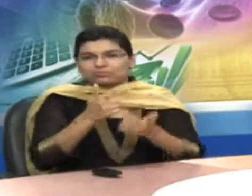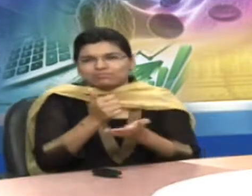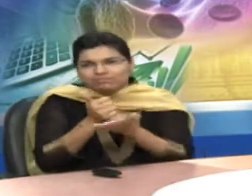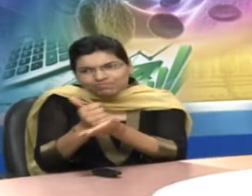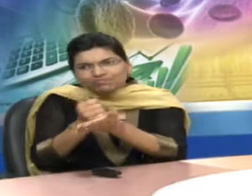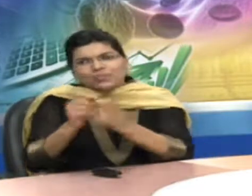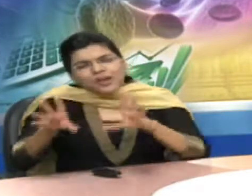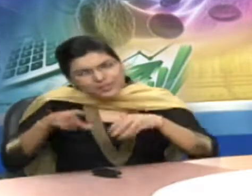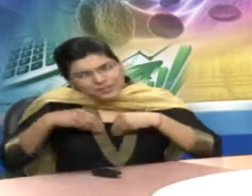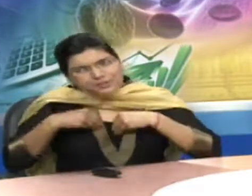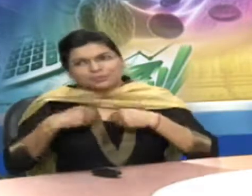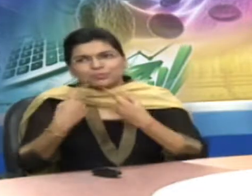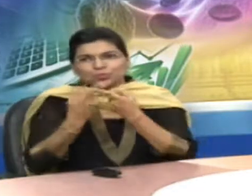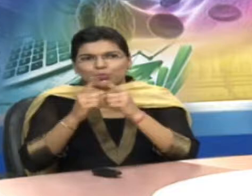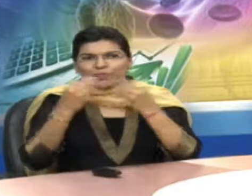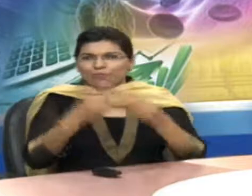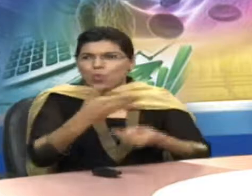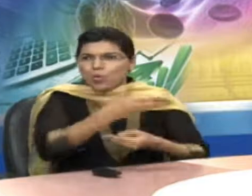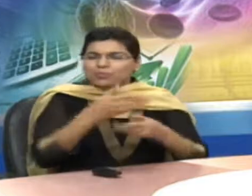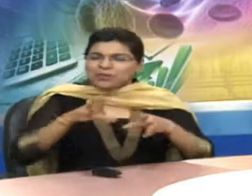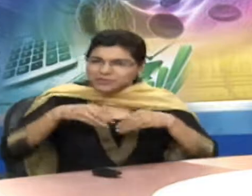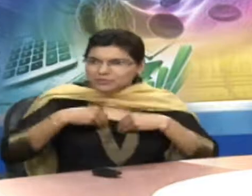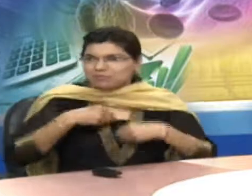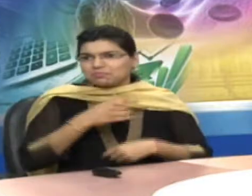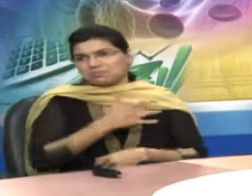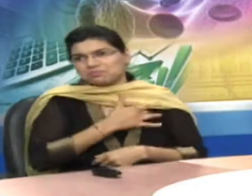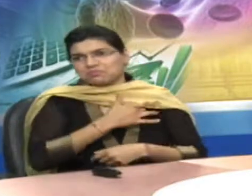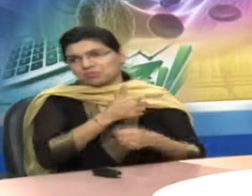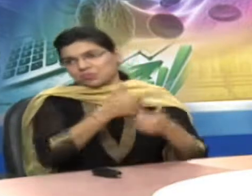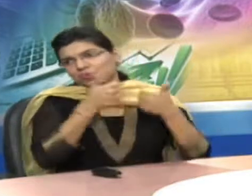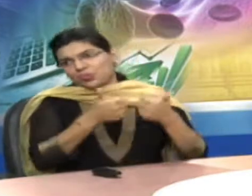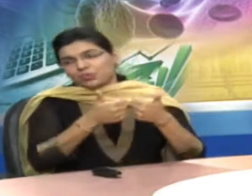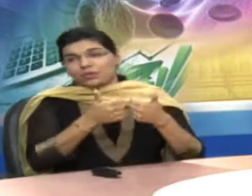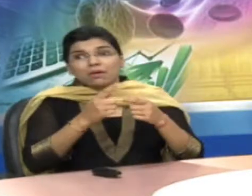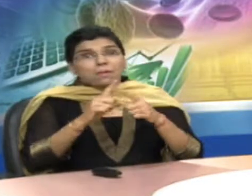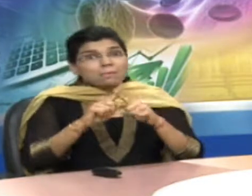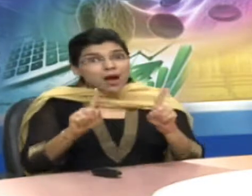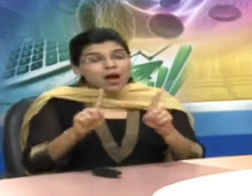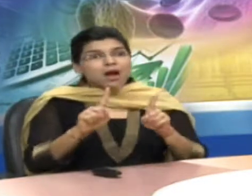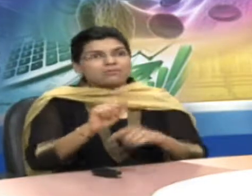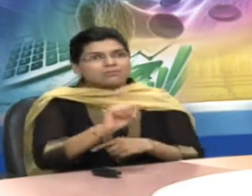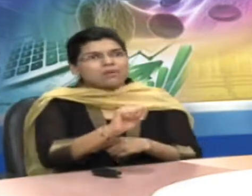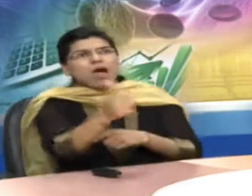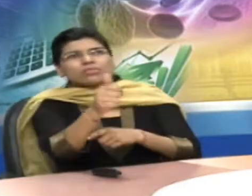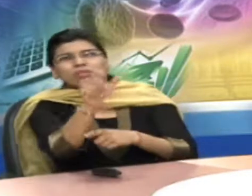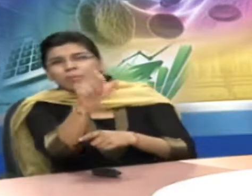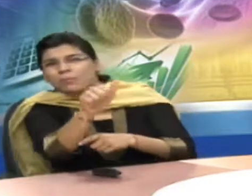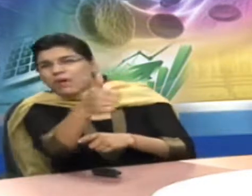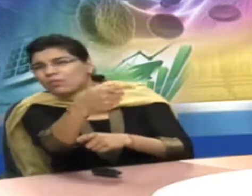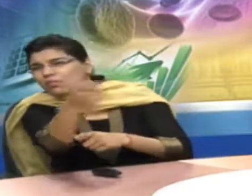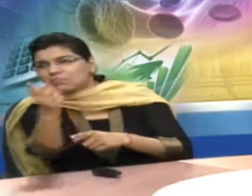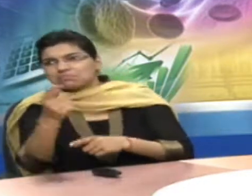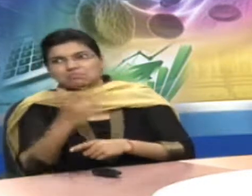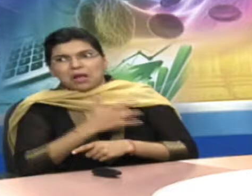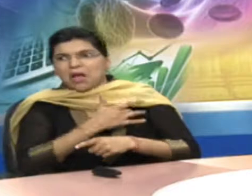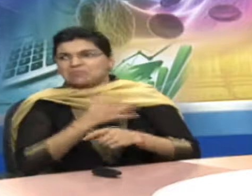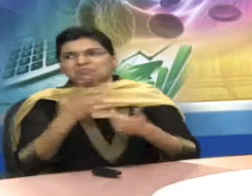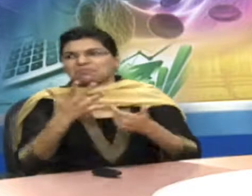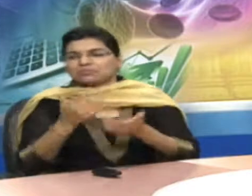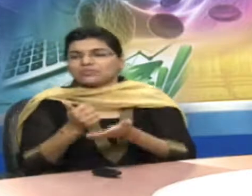the elderly couple agreed that the helpful clerk was indeed